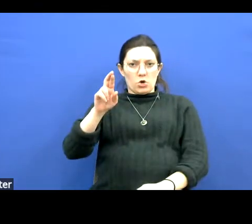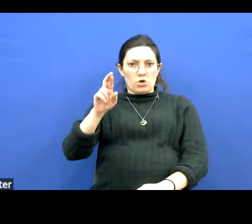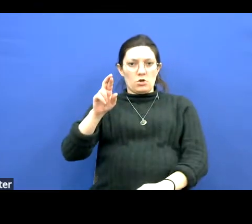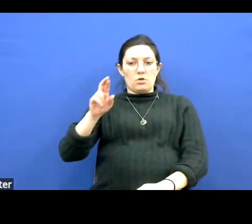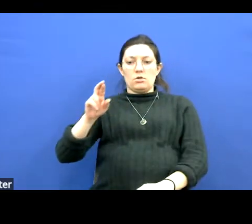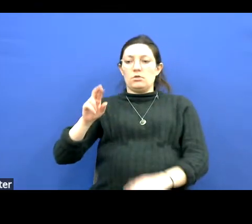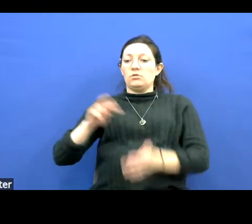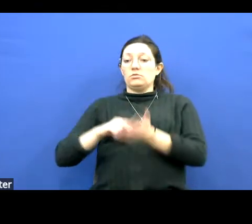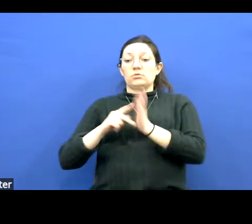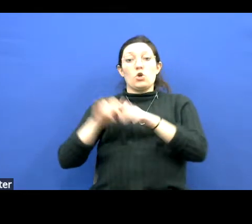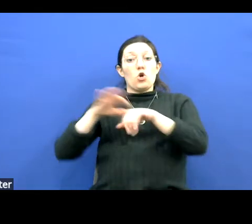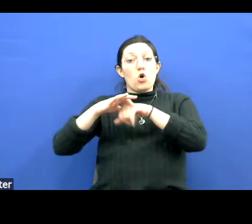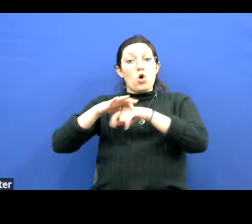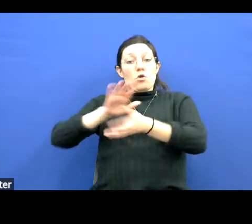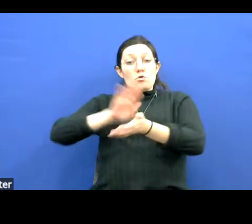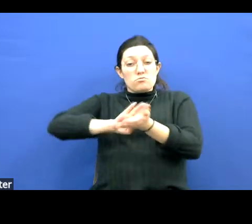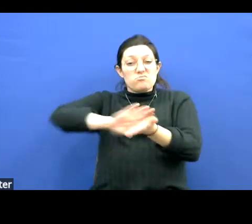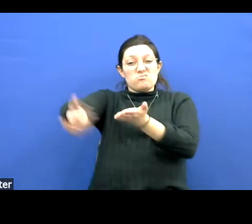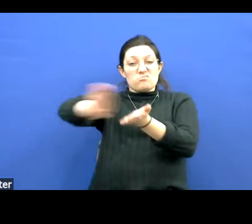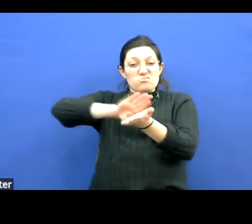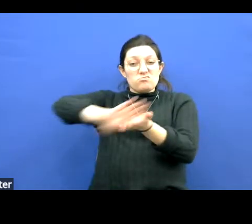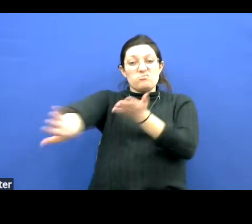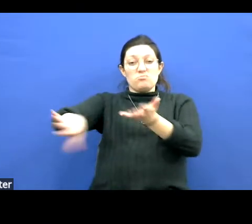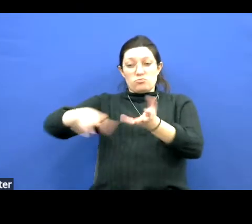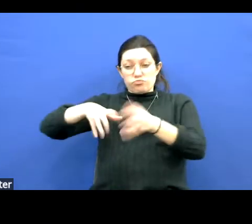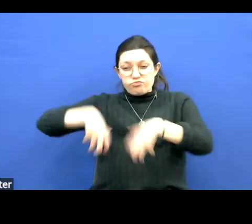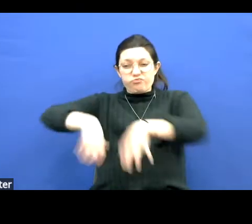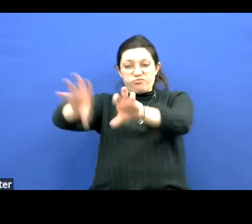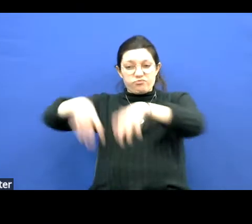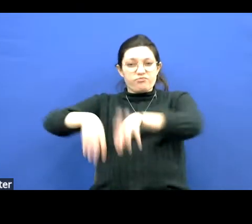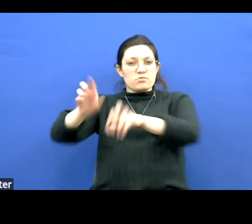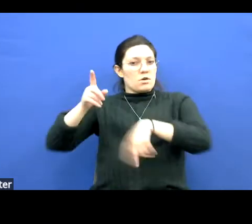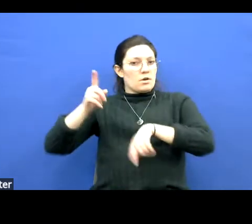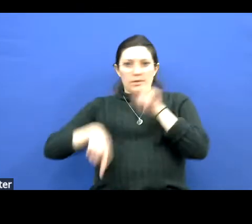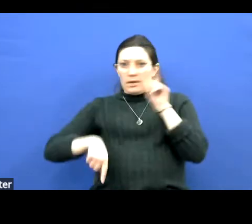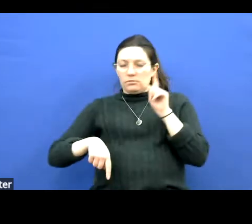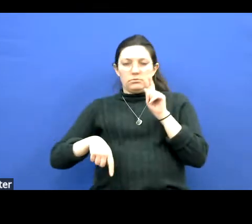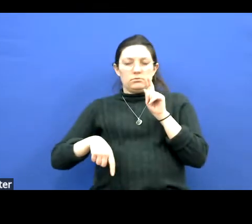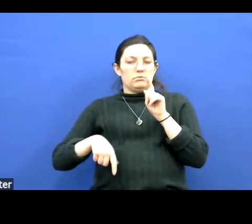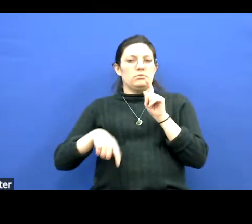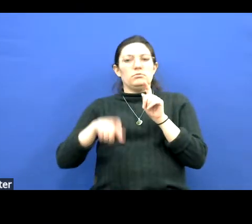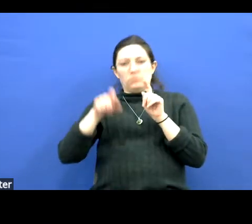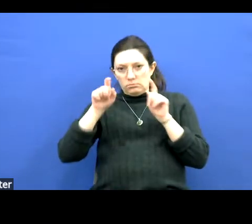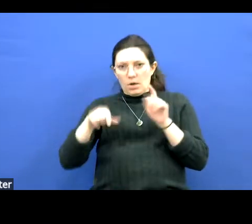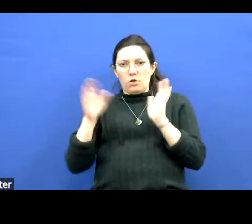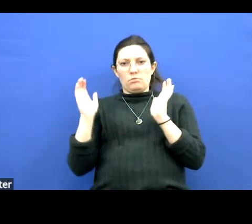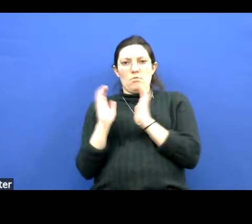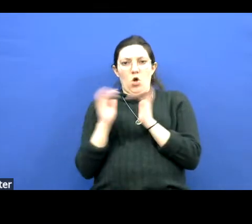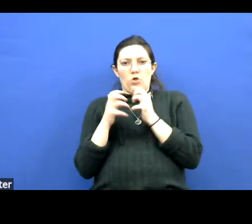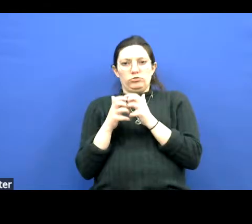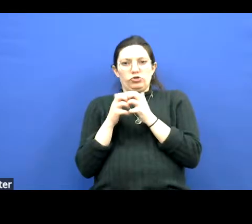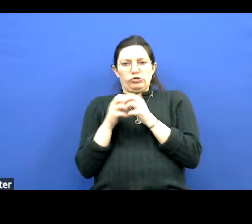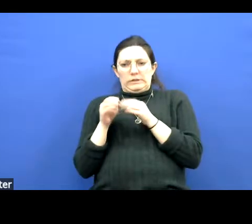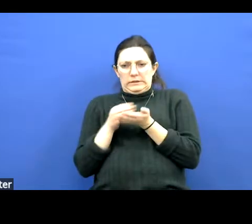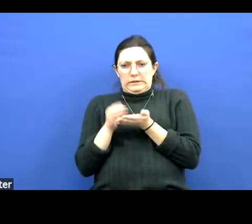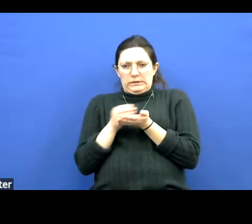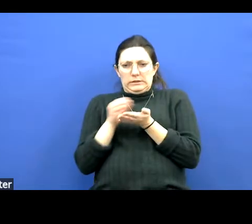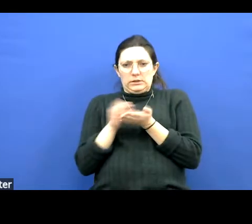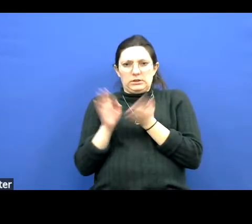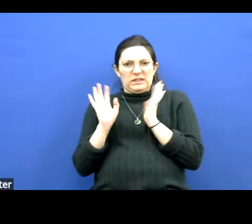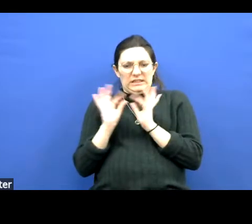little bit of like grooming, but we told them do it with bobcats and small machines. We don't want any of these heavy bulldozers or earth